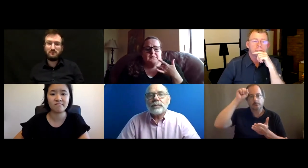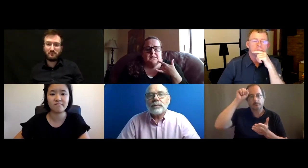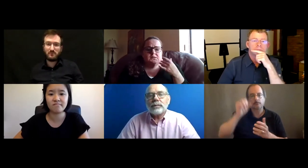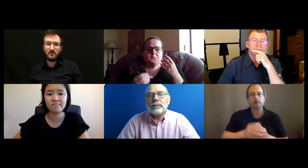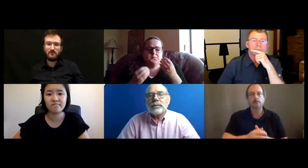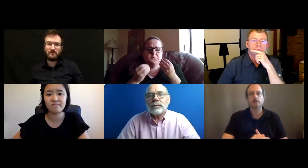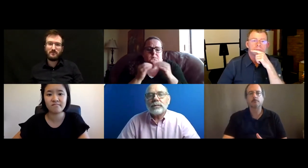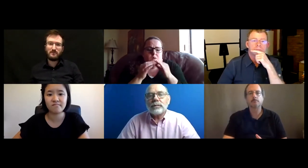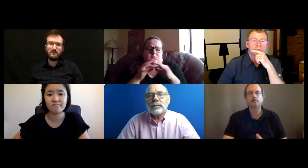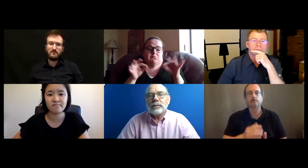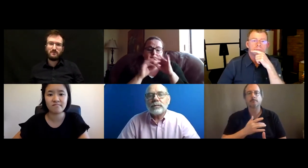Stacy, go ahead.